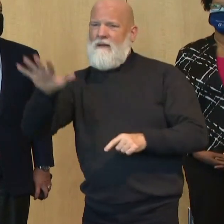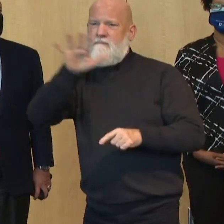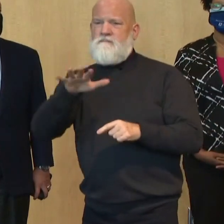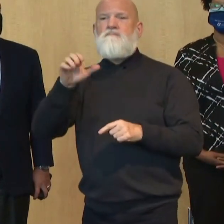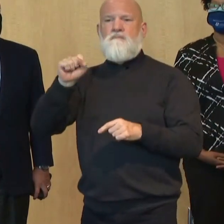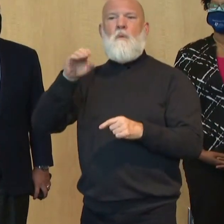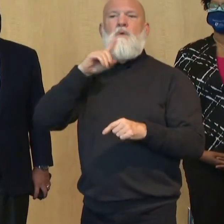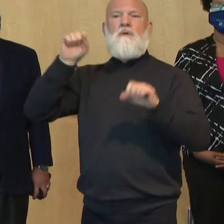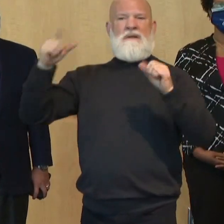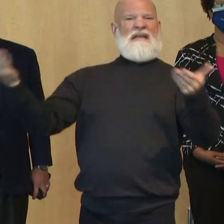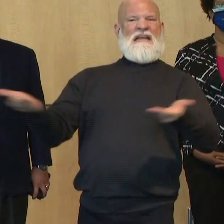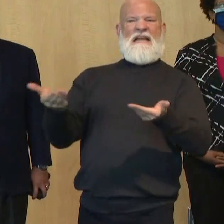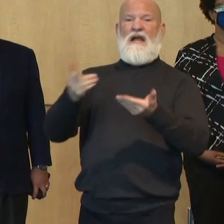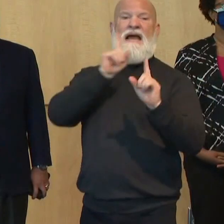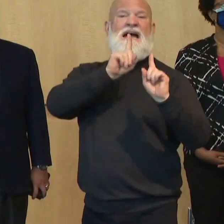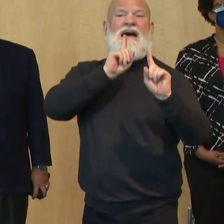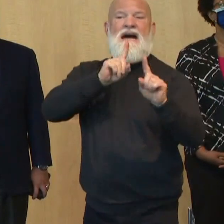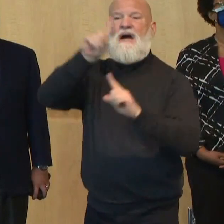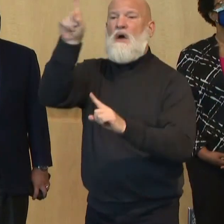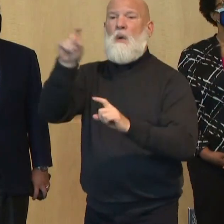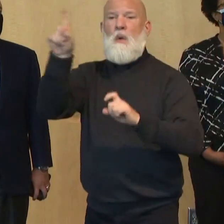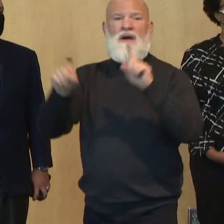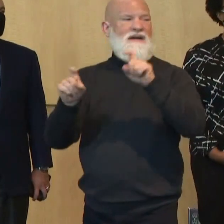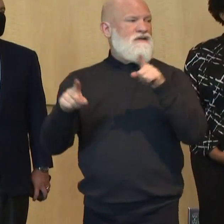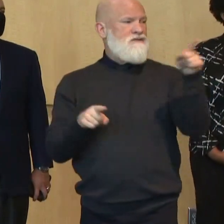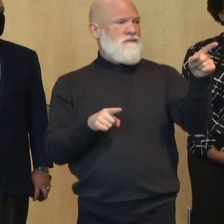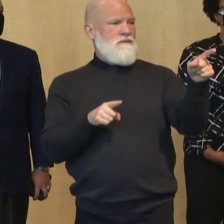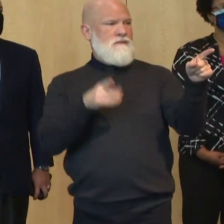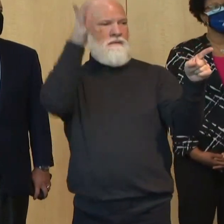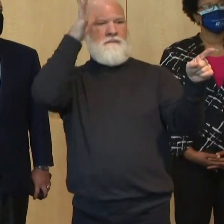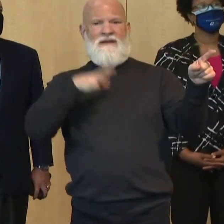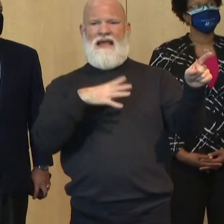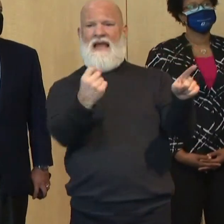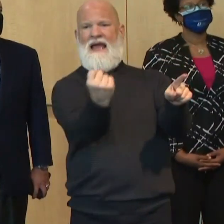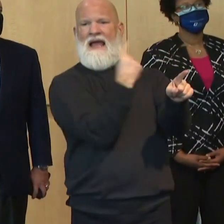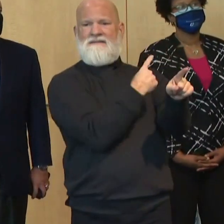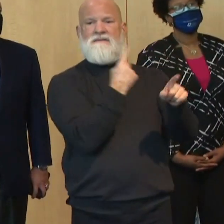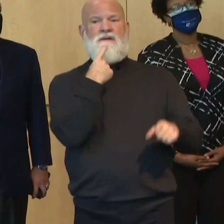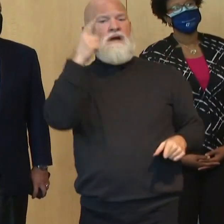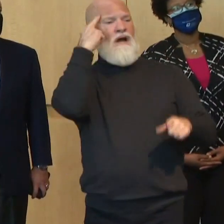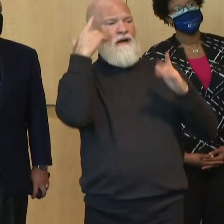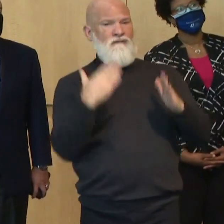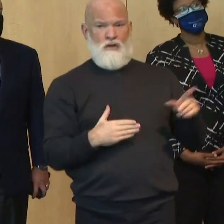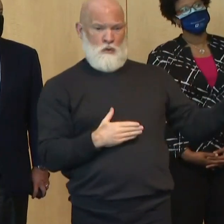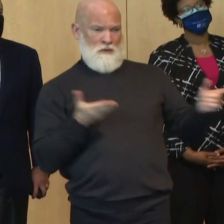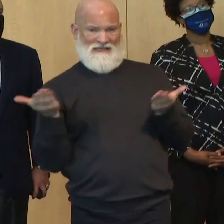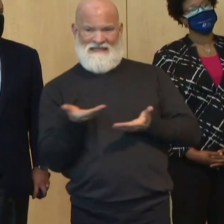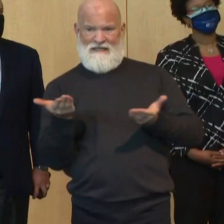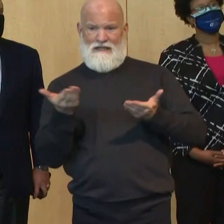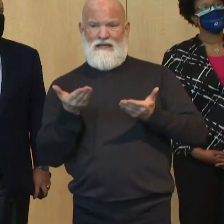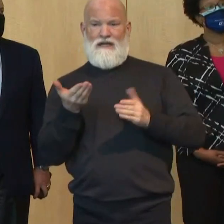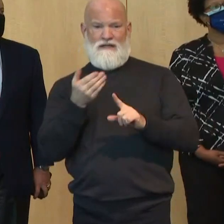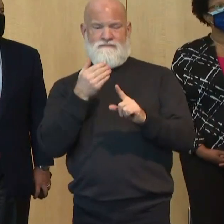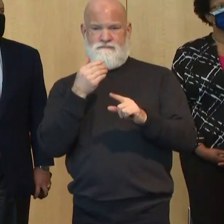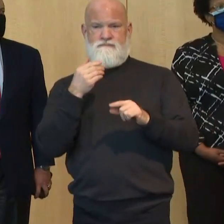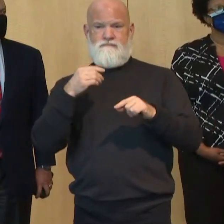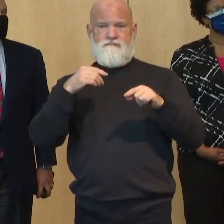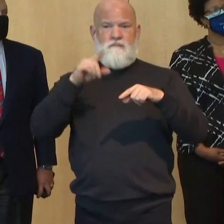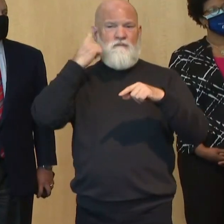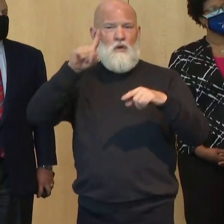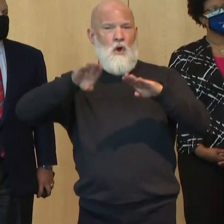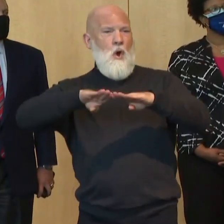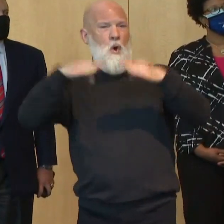that you guys may have. Governor, as you're here at a county vaccination site, are you any closer to opening a state vaccination site?